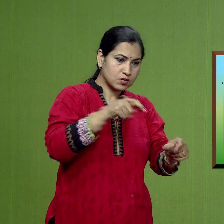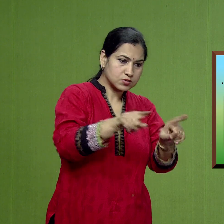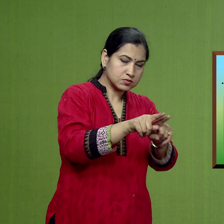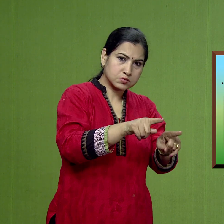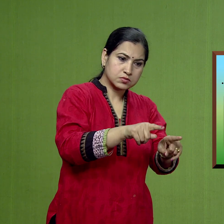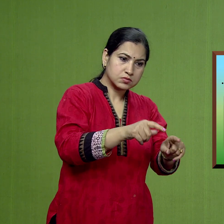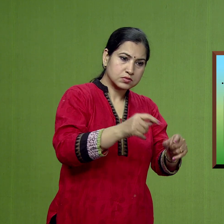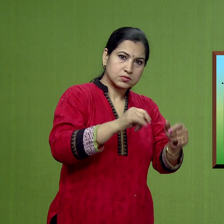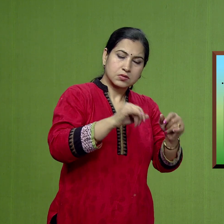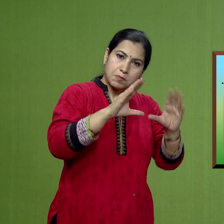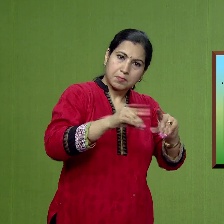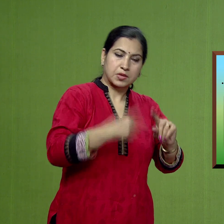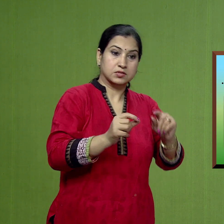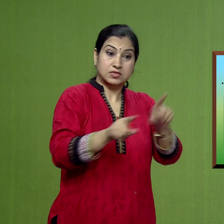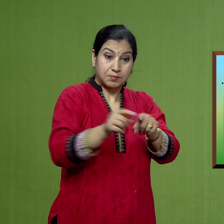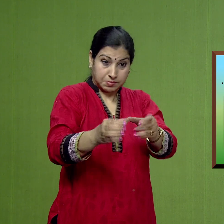chulha to carry the smoke away.